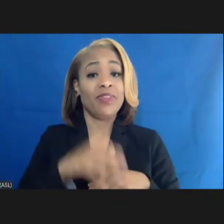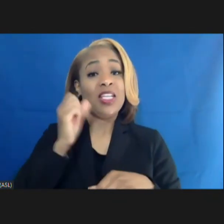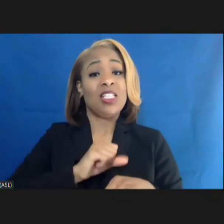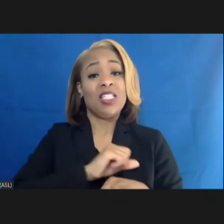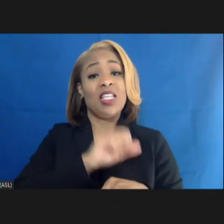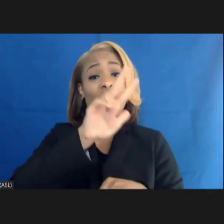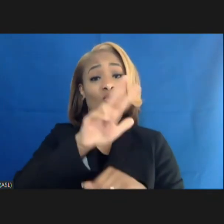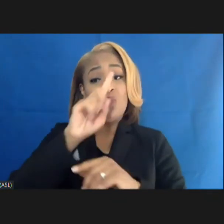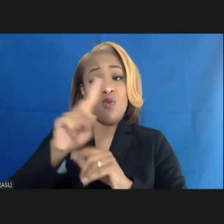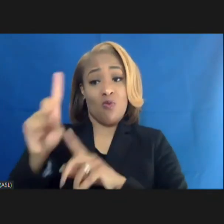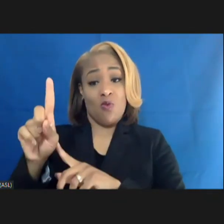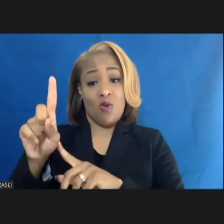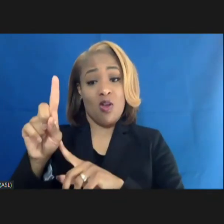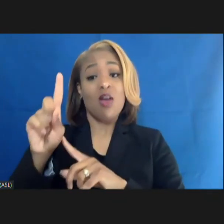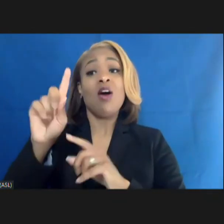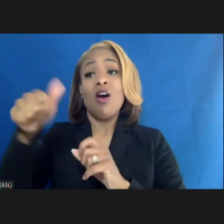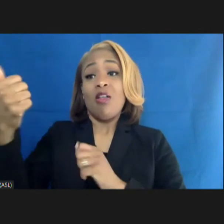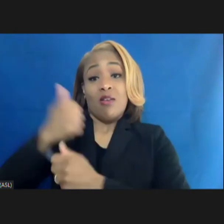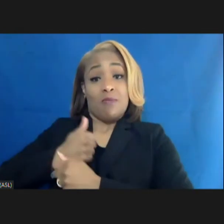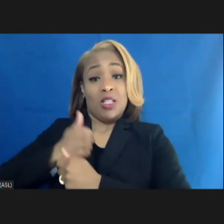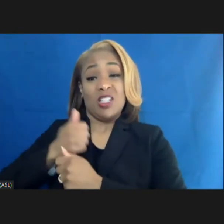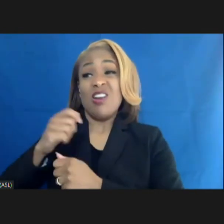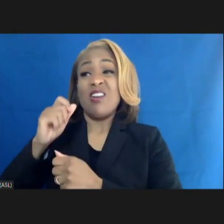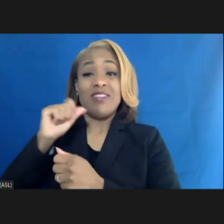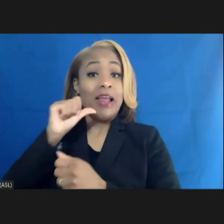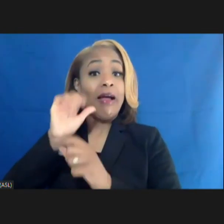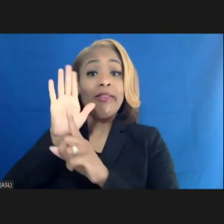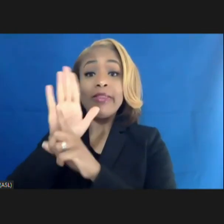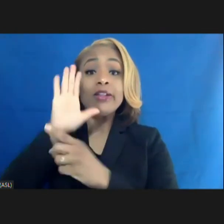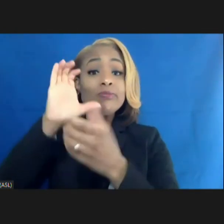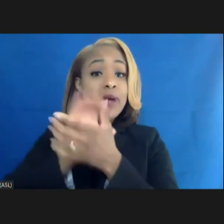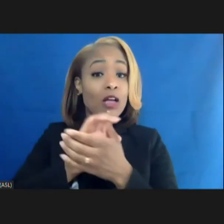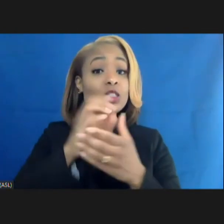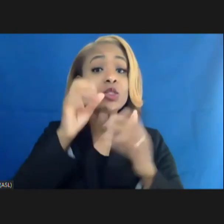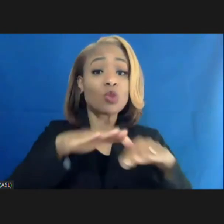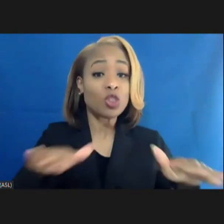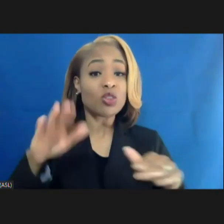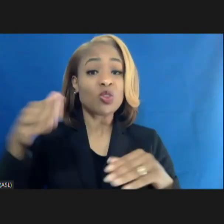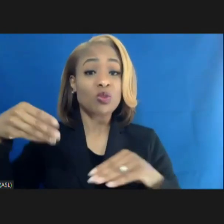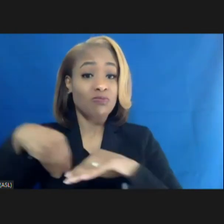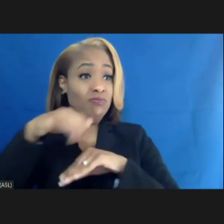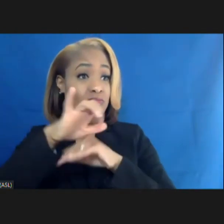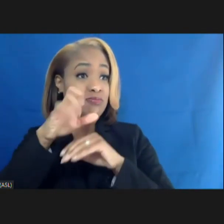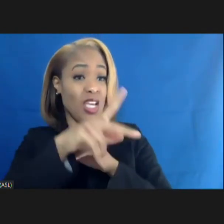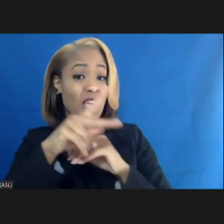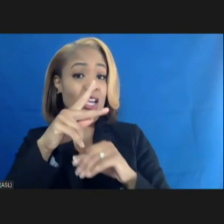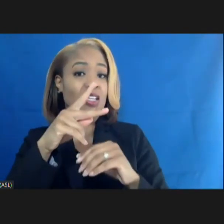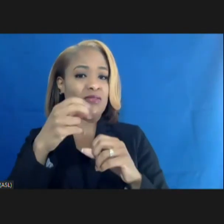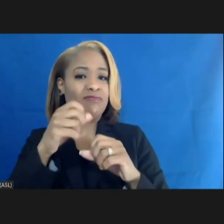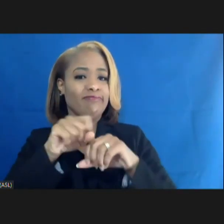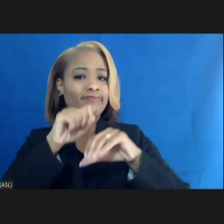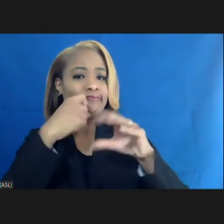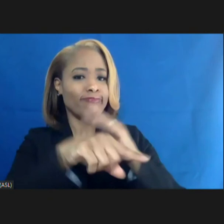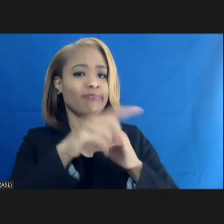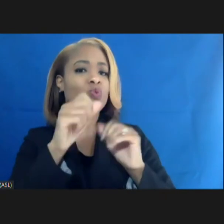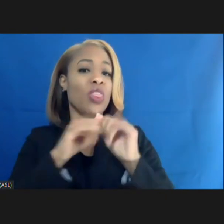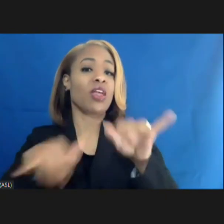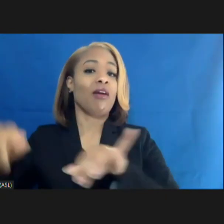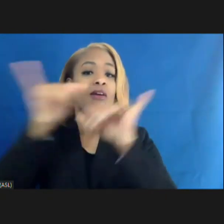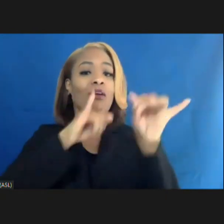military service members overseas and not their spouses or dependents to return ballots electronically using their common access card.